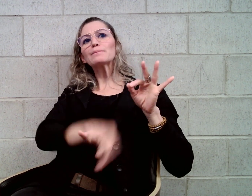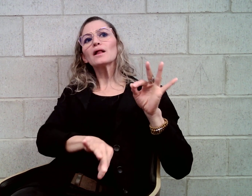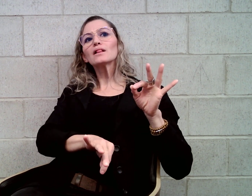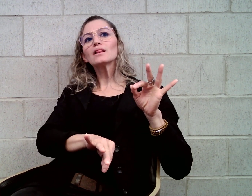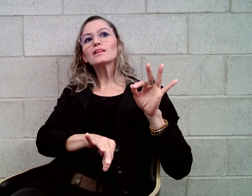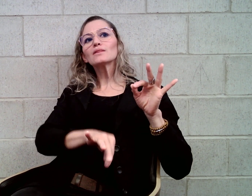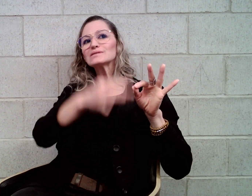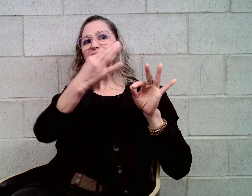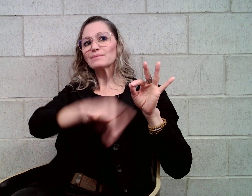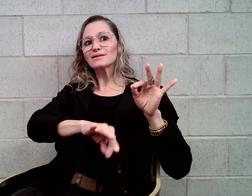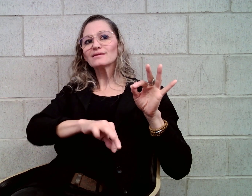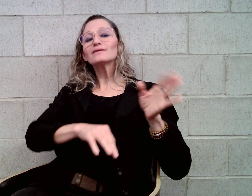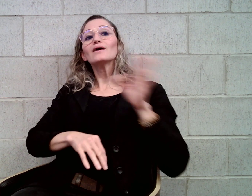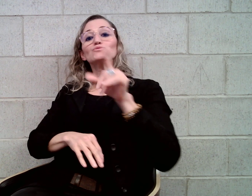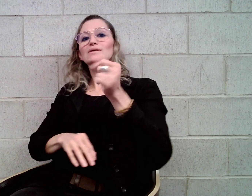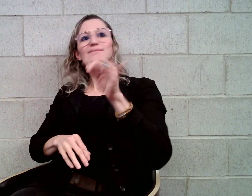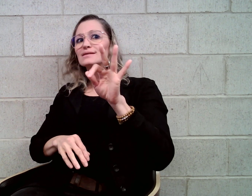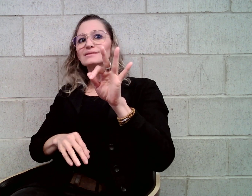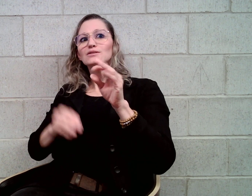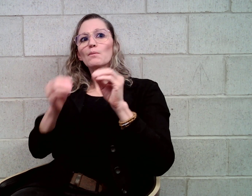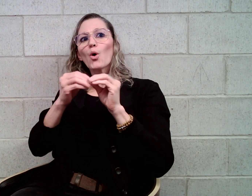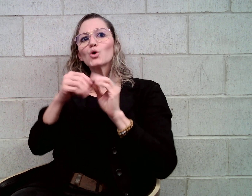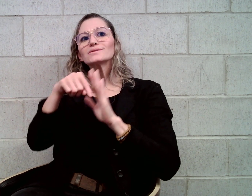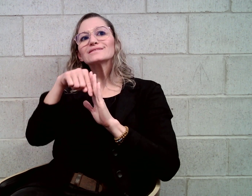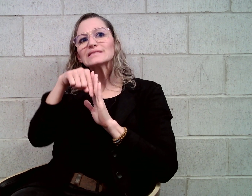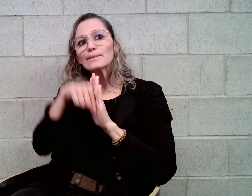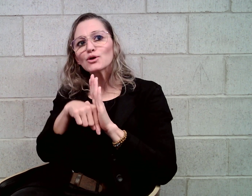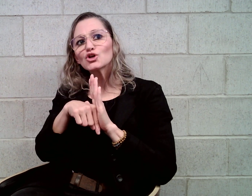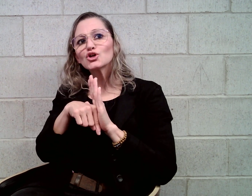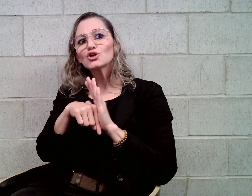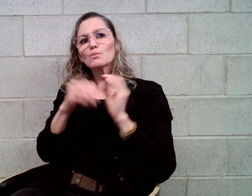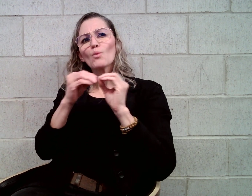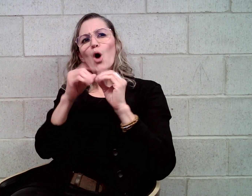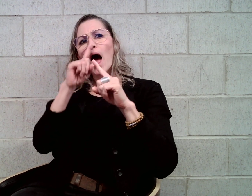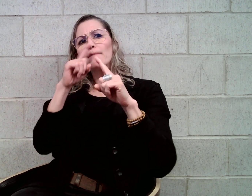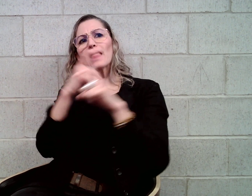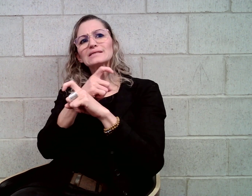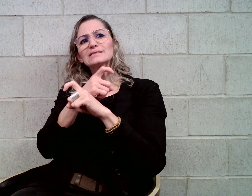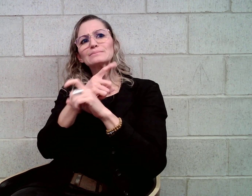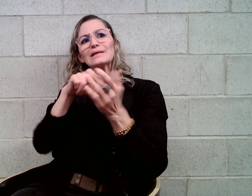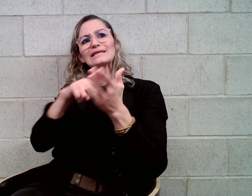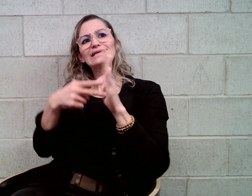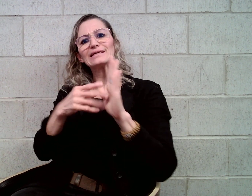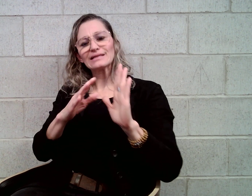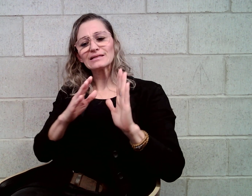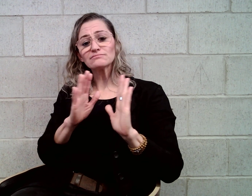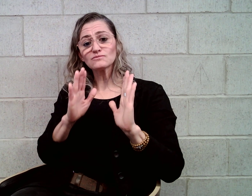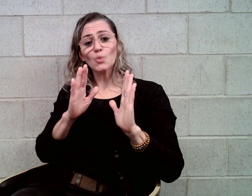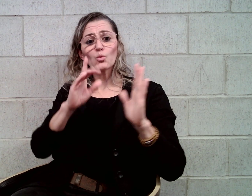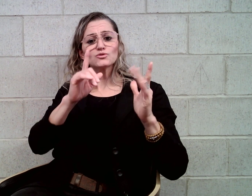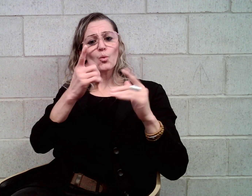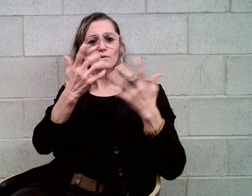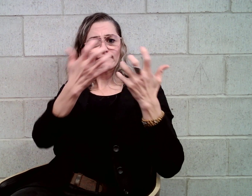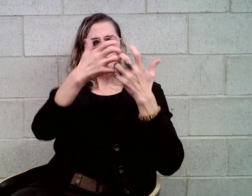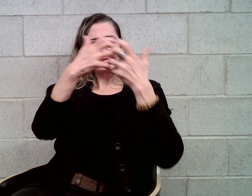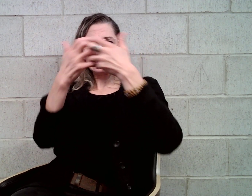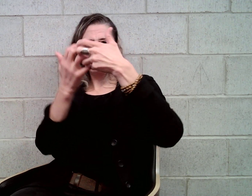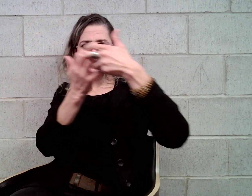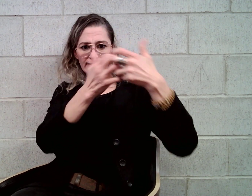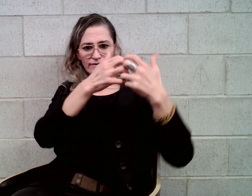production. 2017, it was quite simple. 2019, we were able to go more deep, more complex